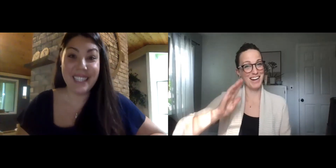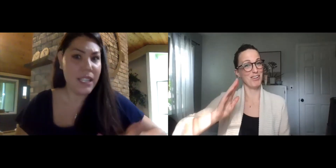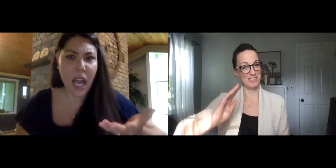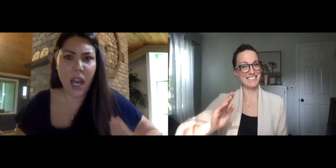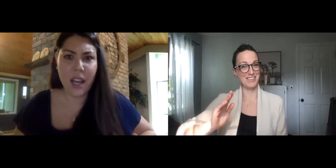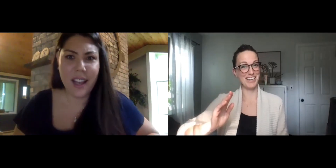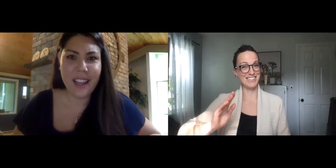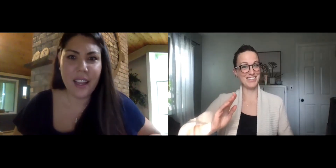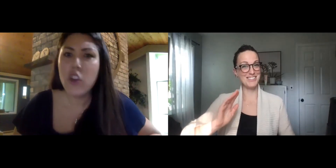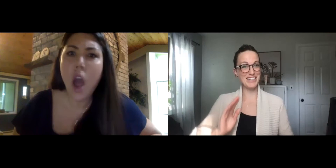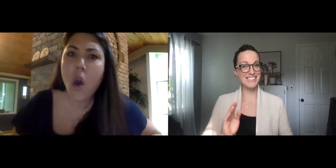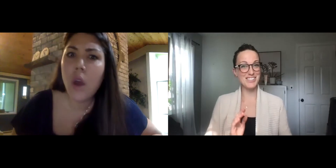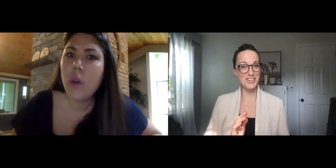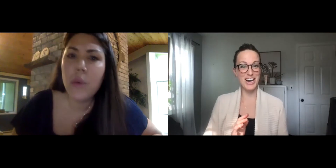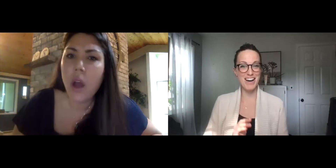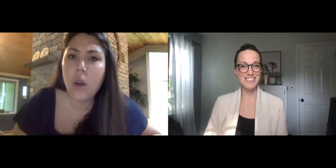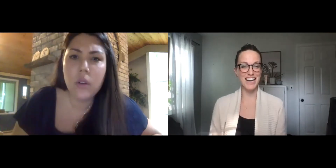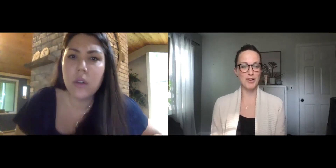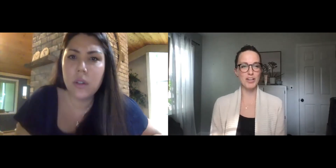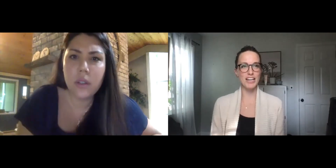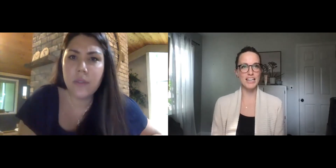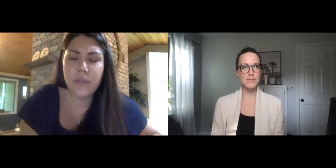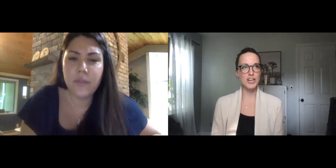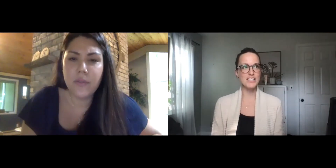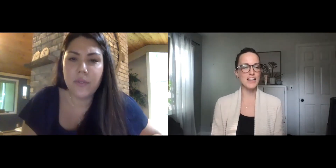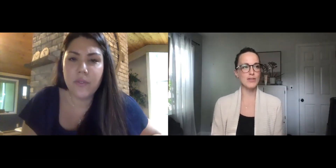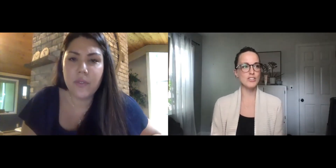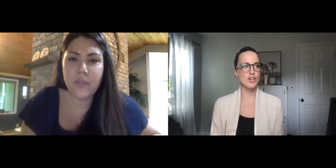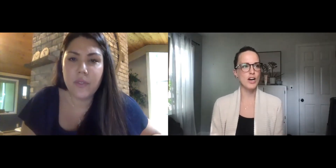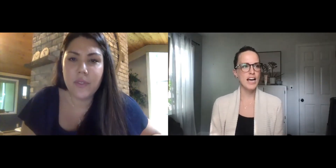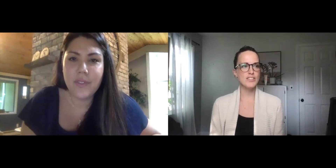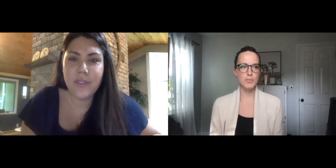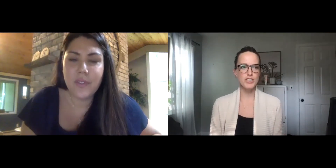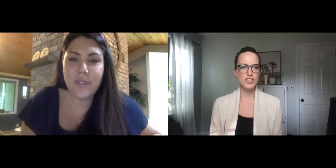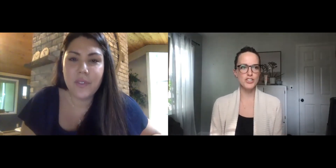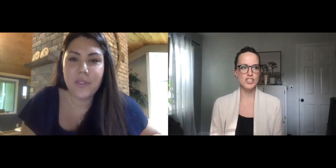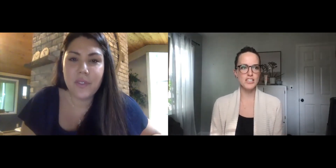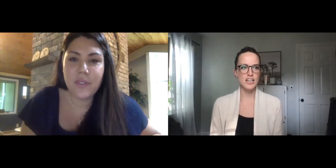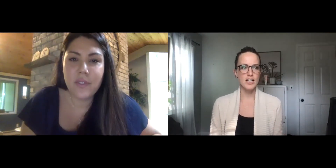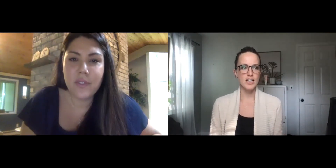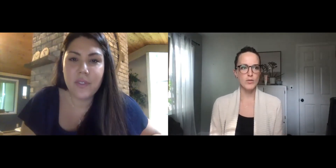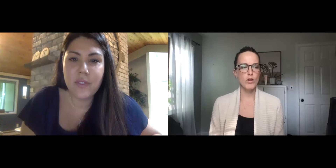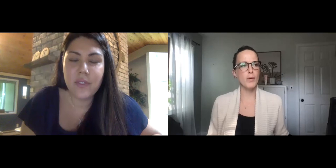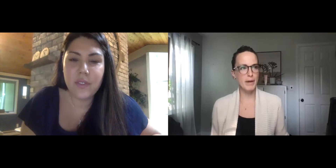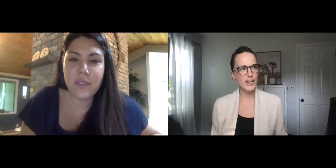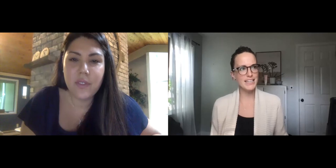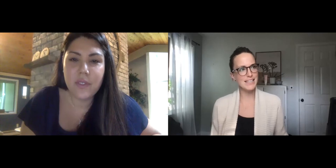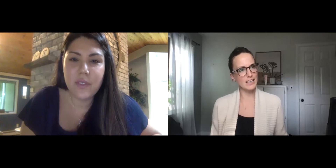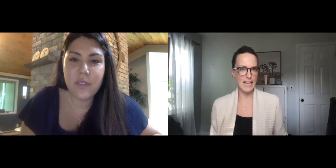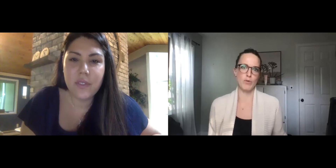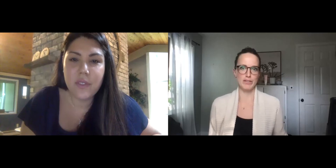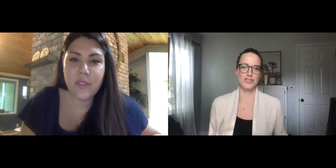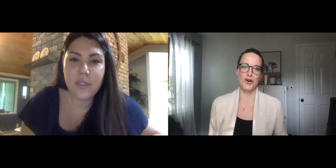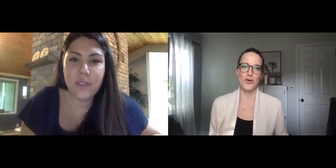this, but I felt really dumb asking you this. No. My sister and I were talking about, we're like, it's American Sign Language. So I was like, I'm pretty sure it's just, well, American's